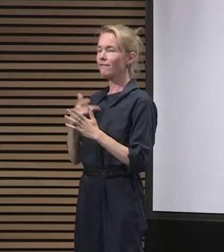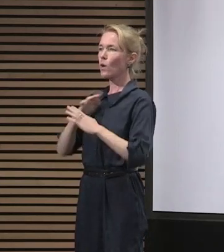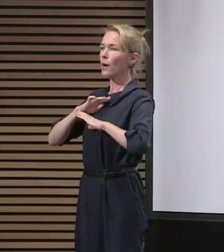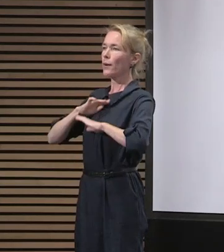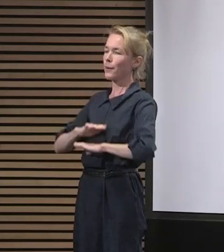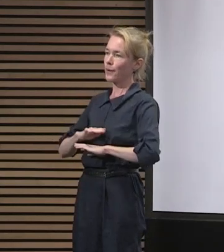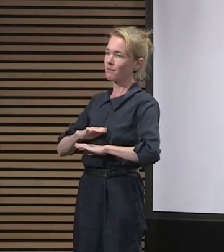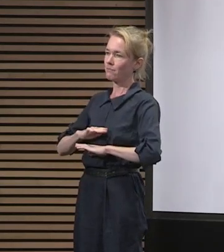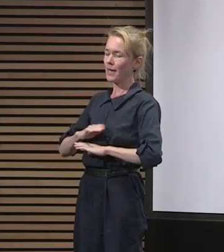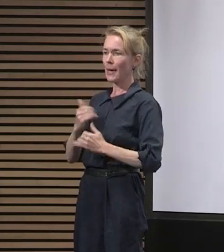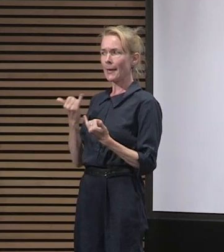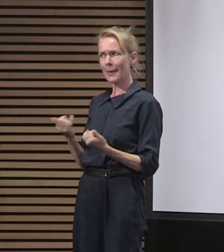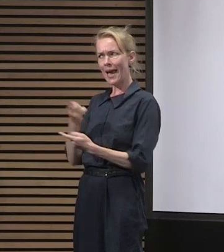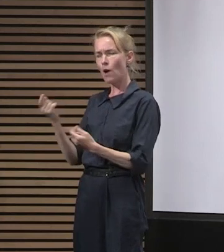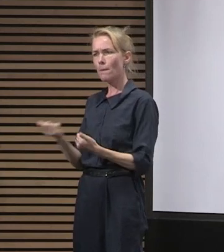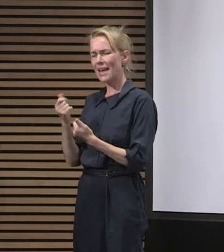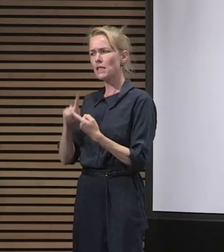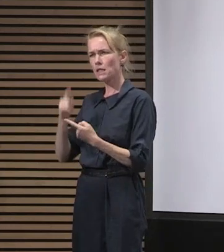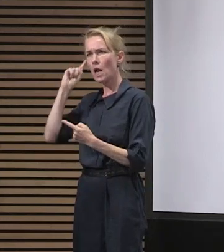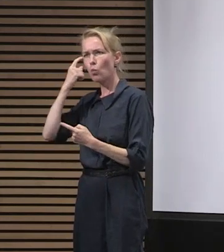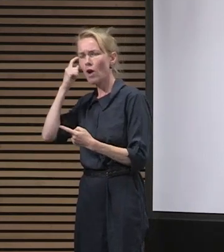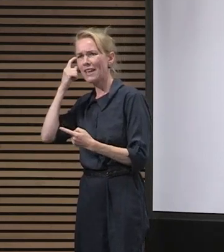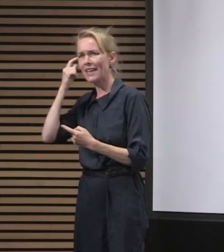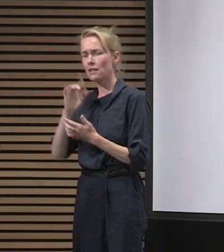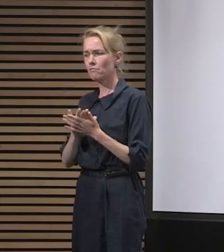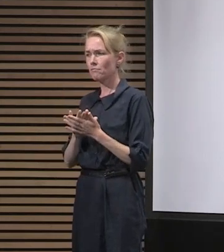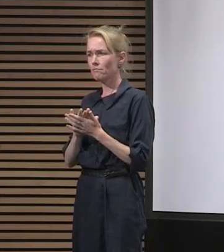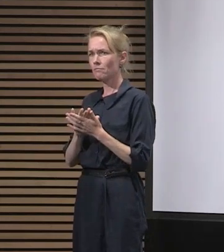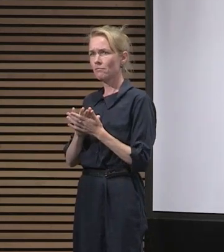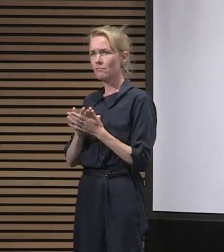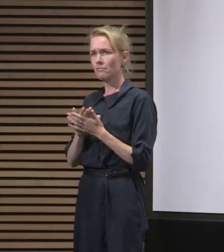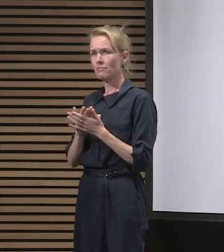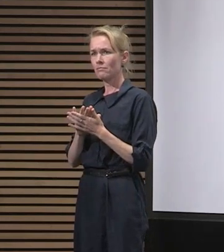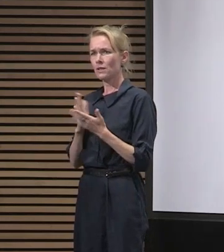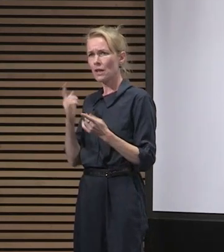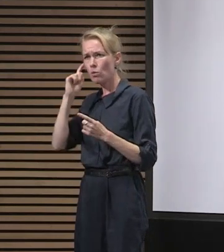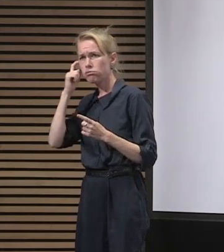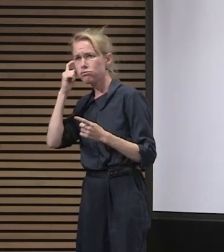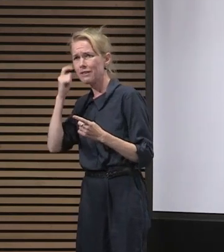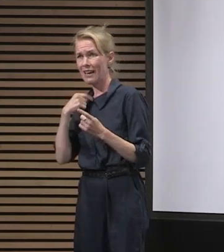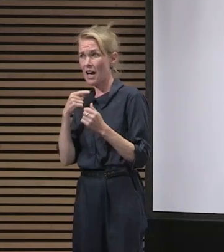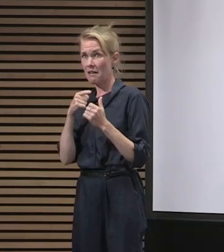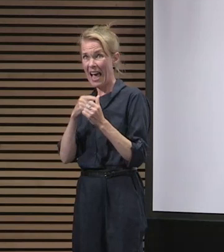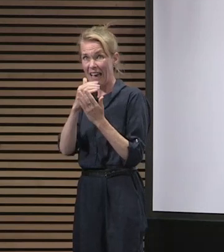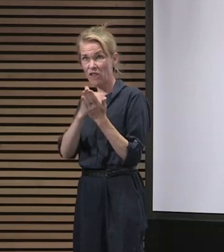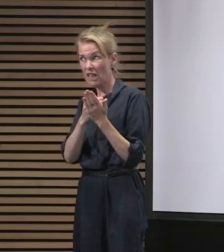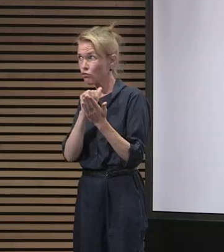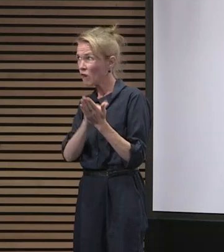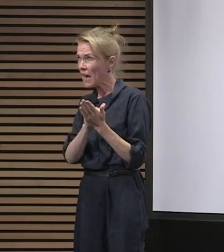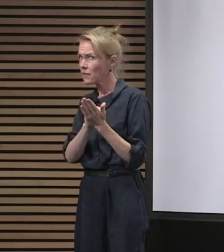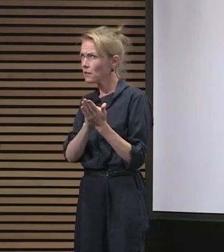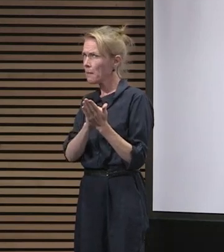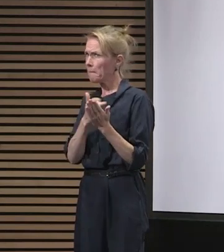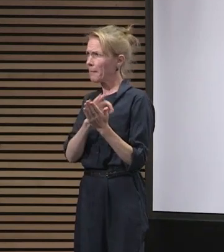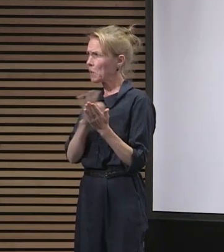that many of them are particularly concerned about elements of that advice. I think it's very good advice. It's from infectious diseases